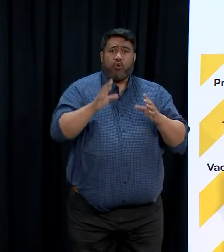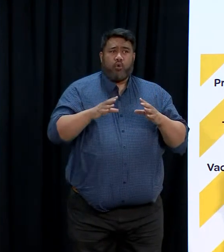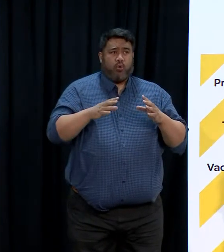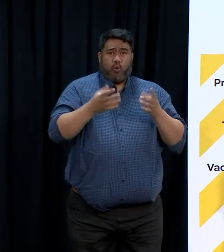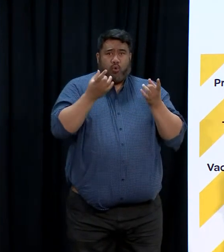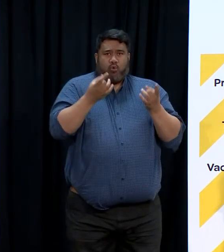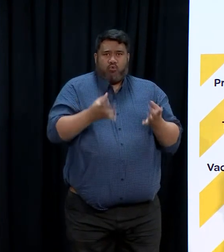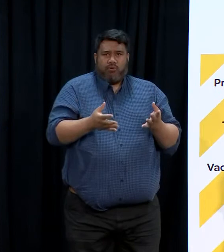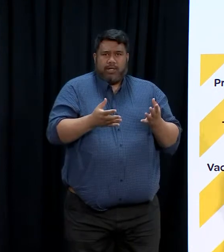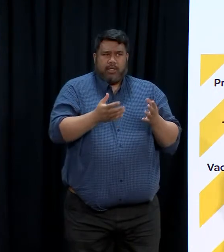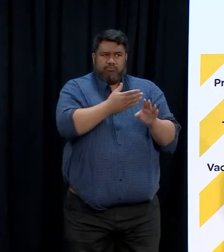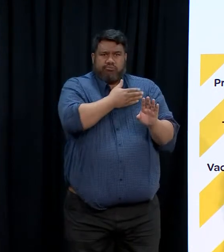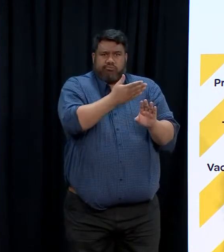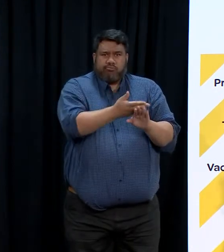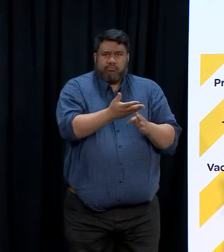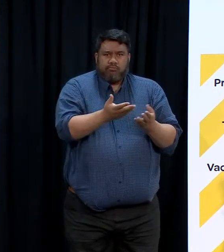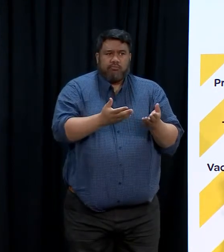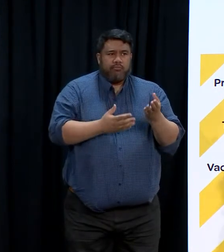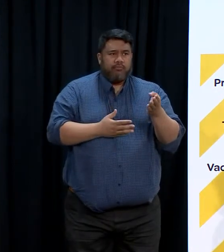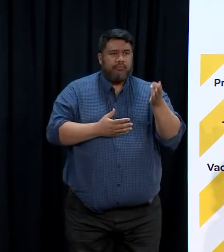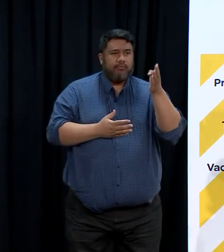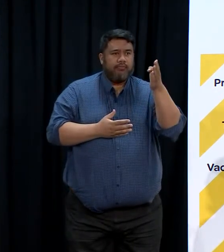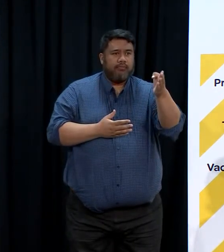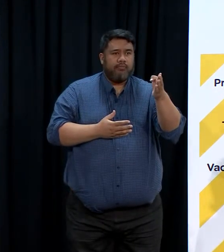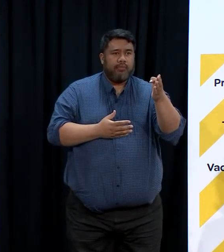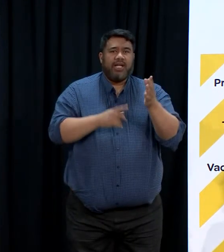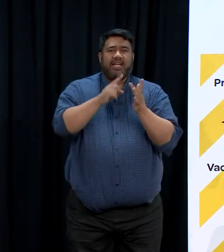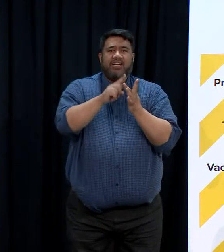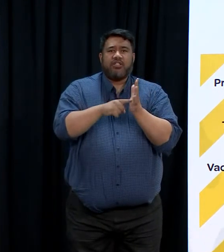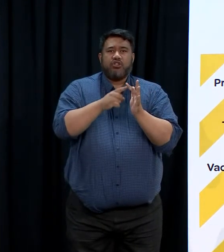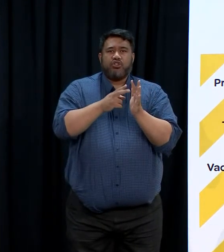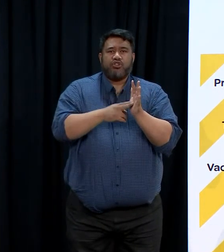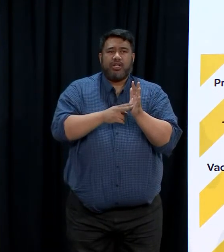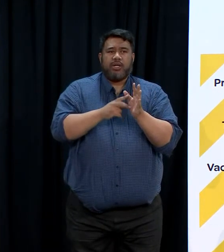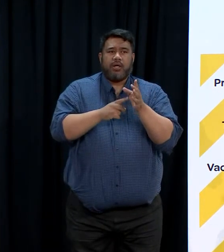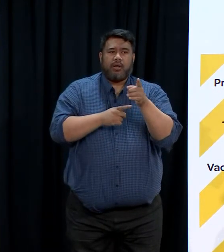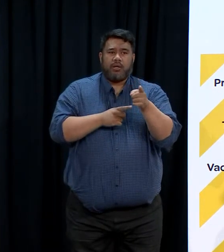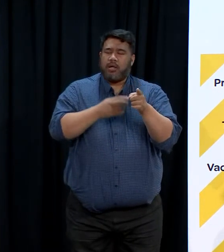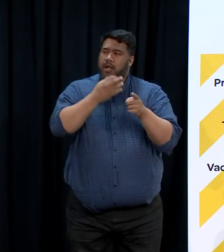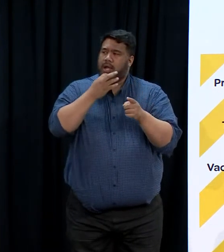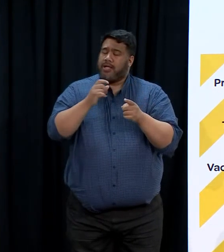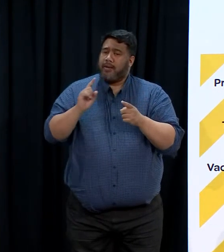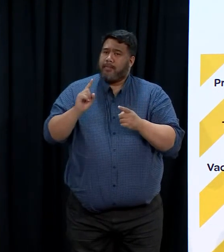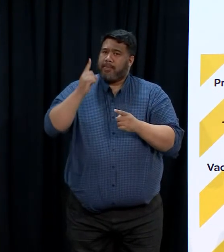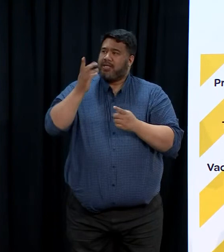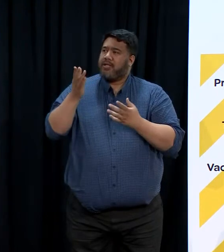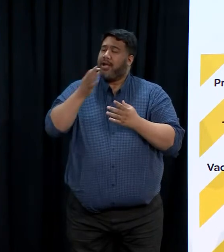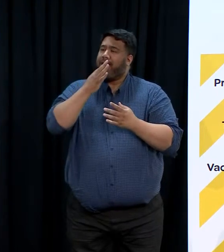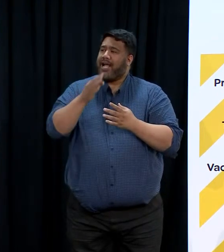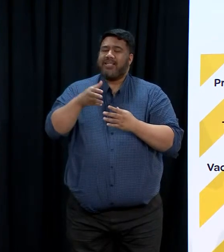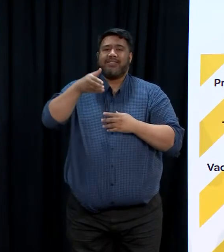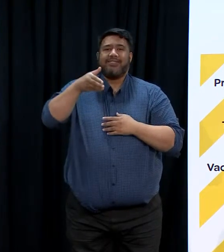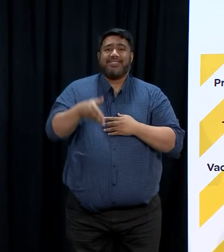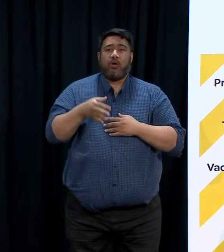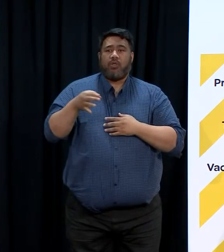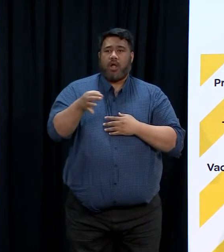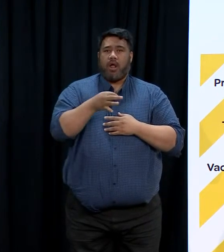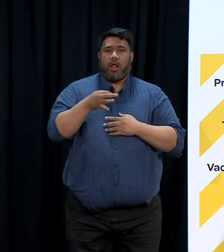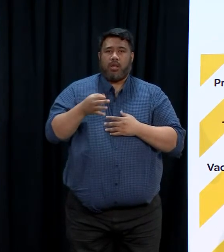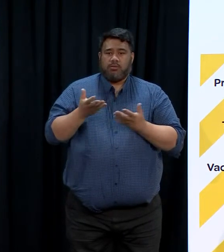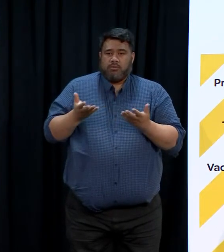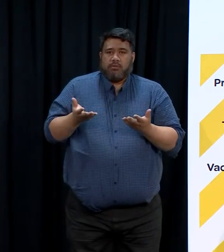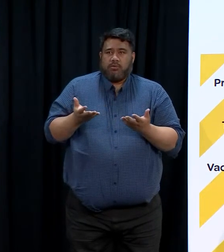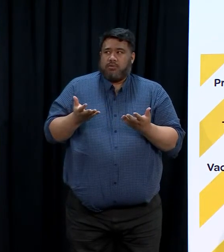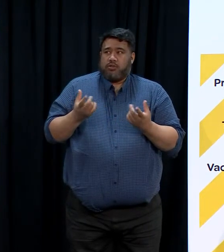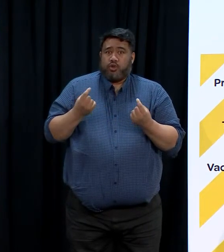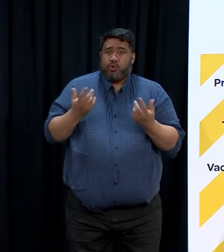Ministry have been grappling with already. So I'll come over here. Minister, Minister, what is the plan for the South Island? At